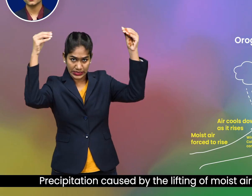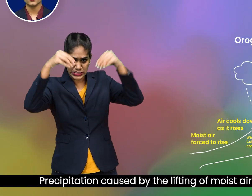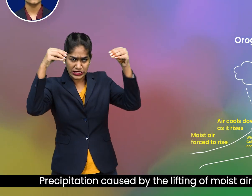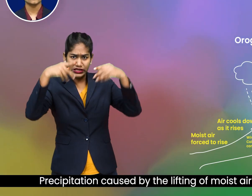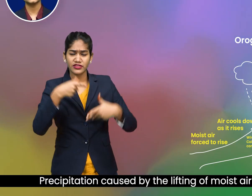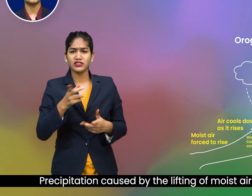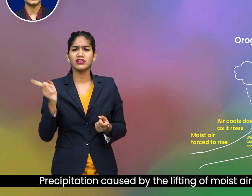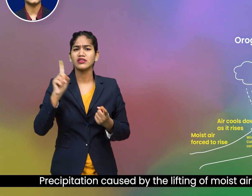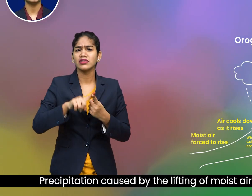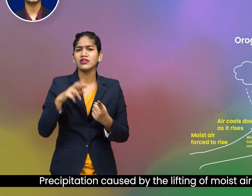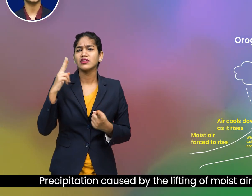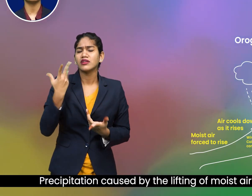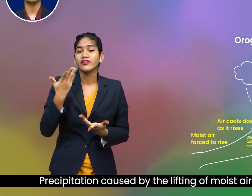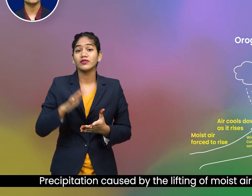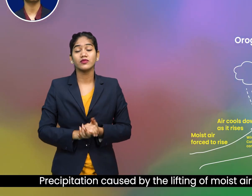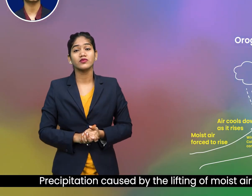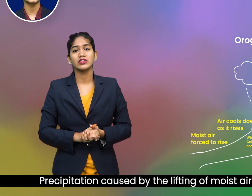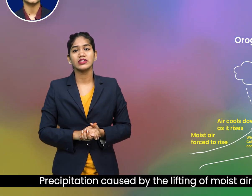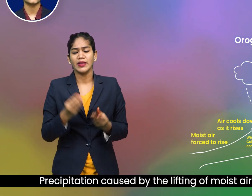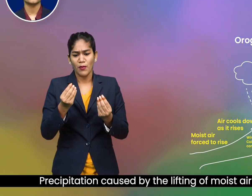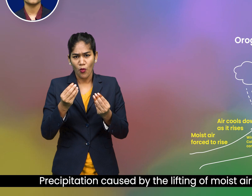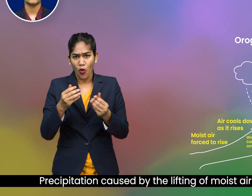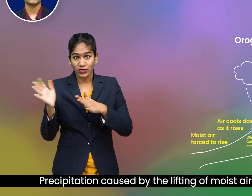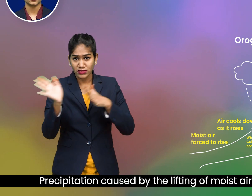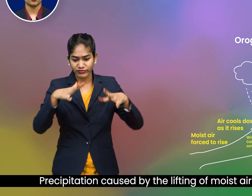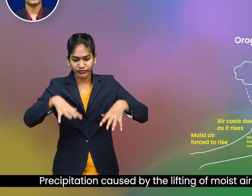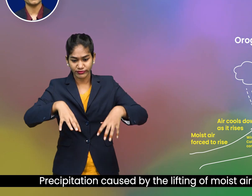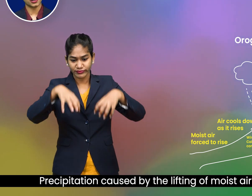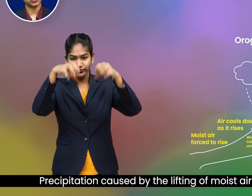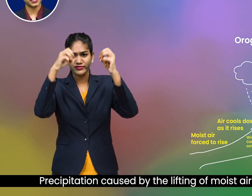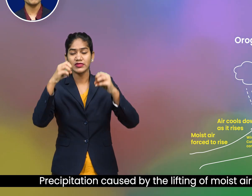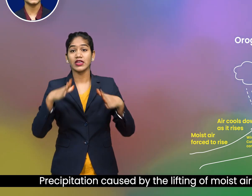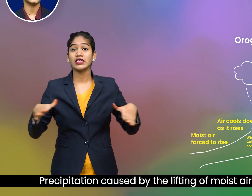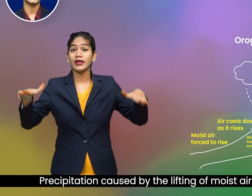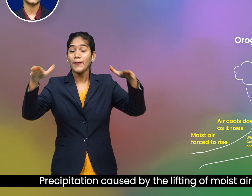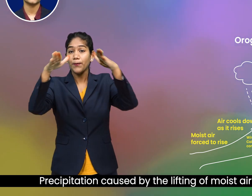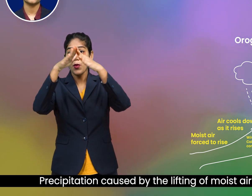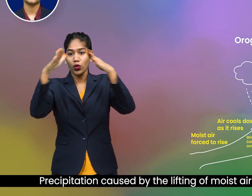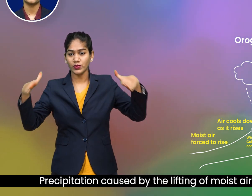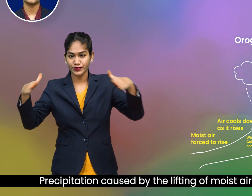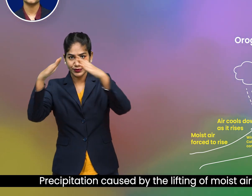precipitation caused by the lifting of moist air over a mountain barrier,